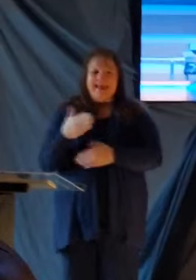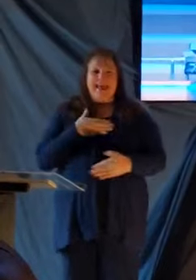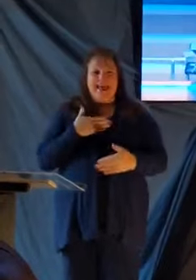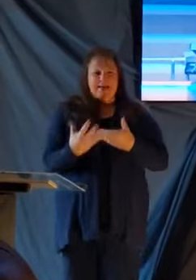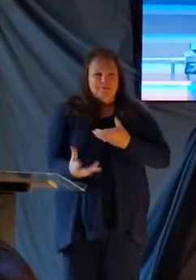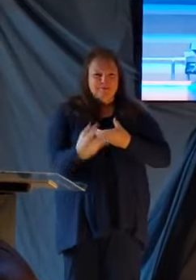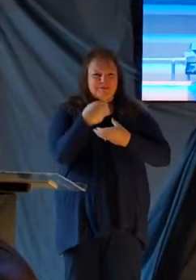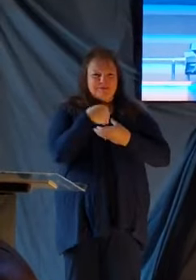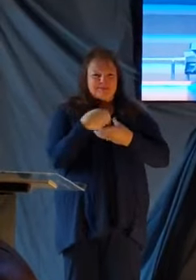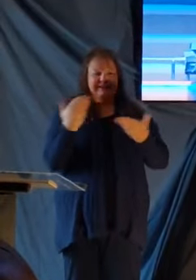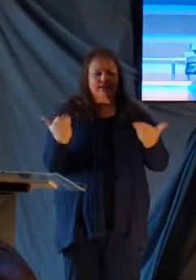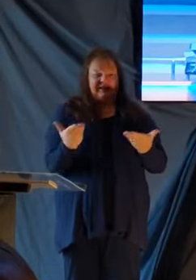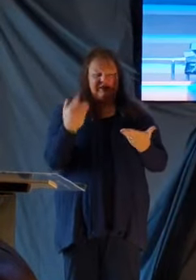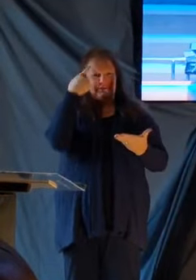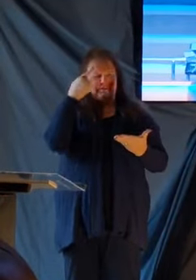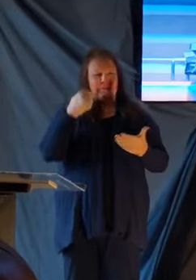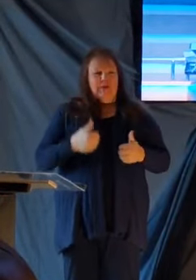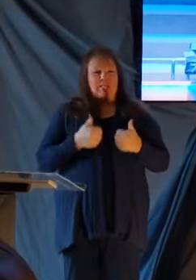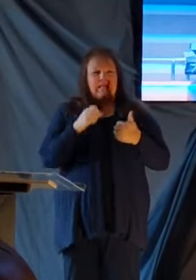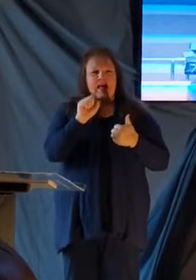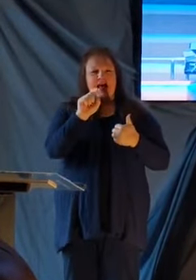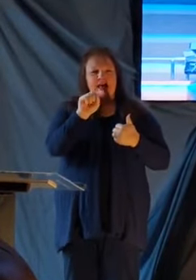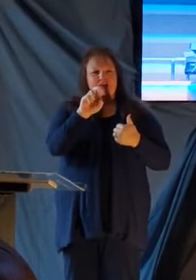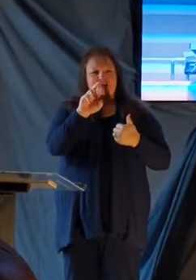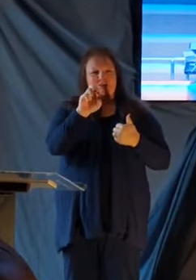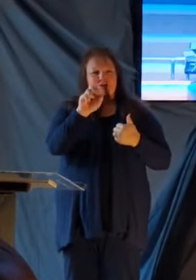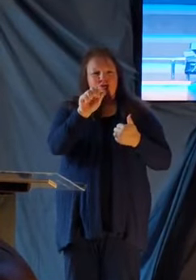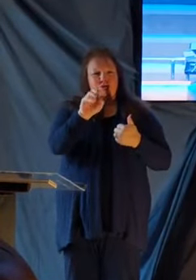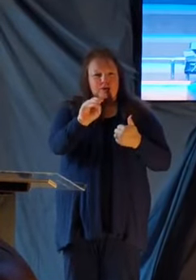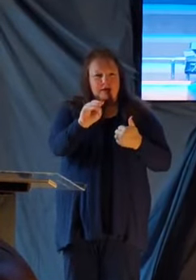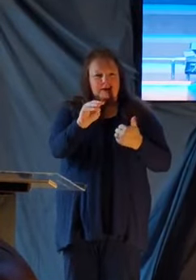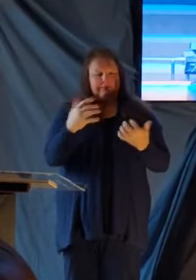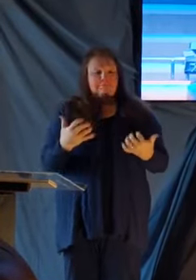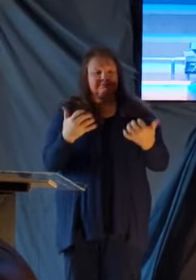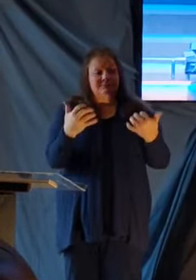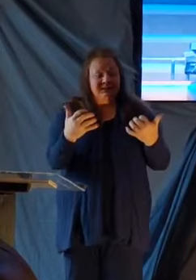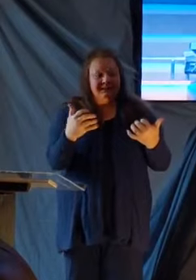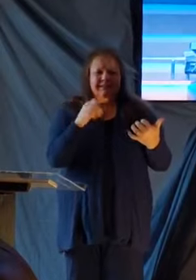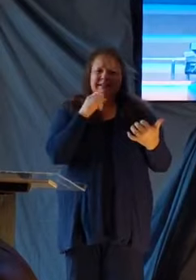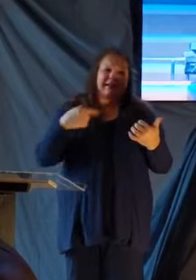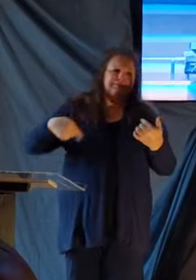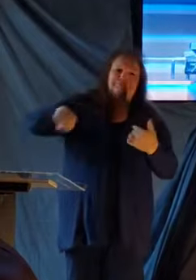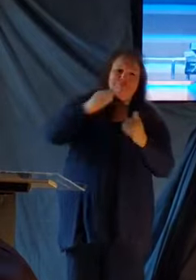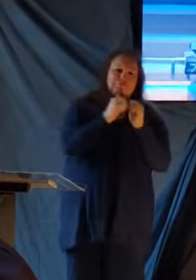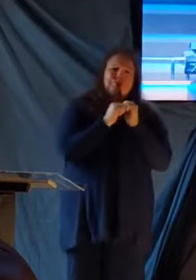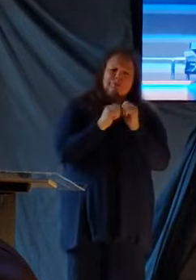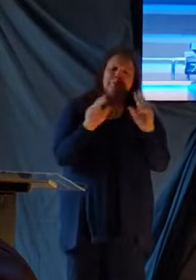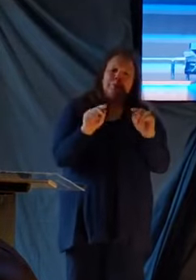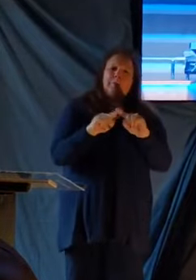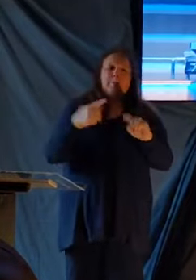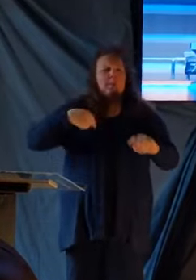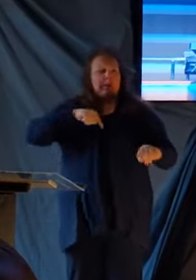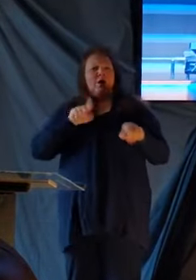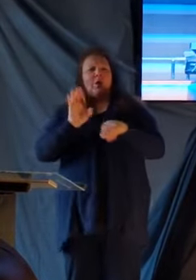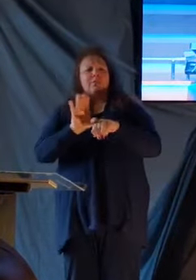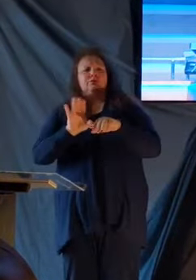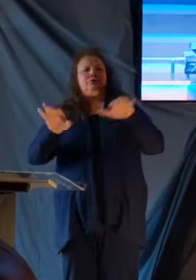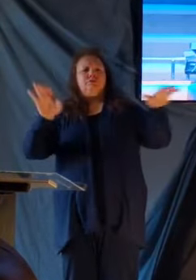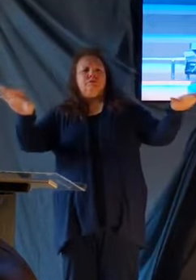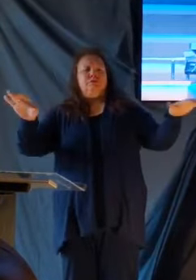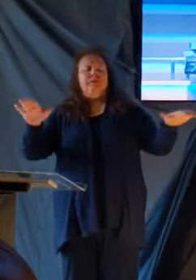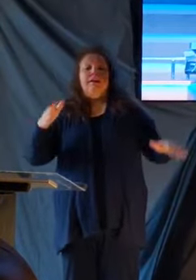So glad you could join us again on the stream as we continue to gather, not physically, but gather together as a church. And I want to say happy